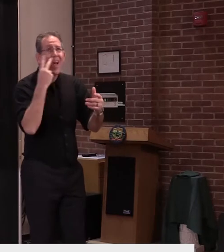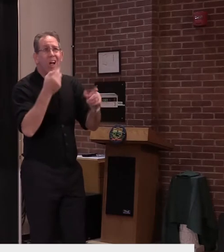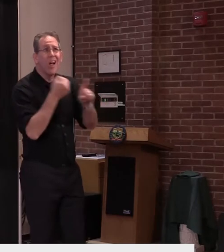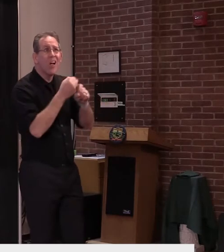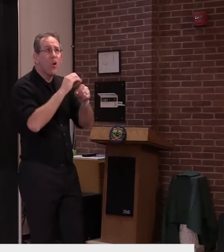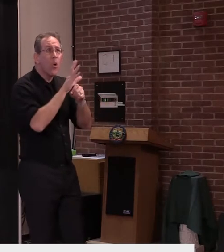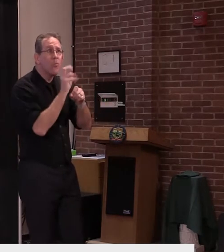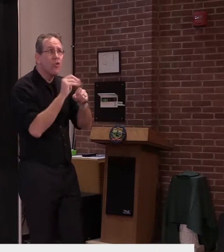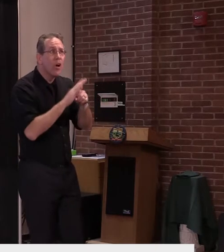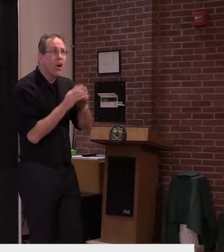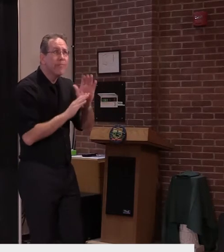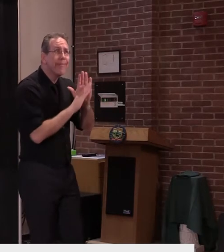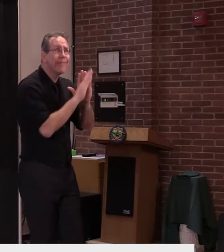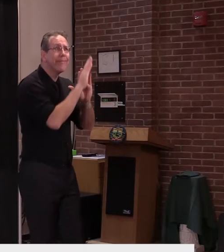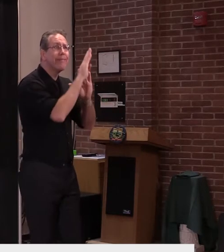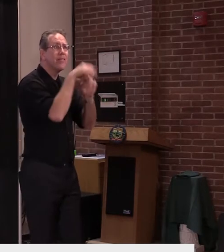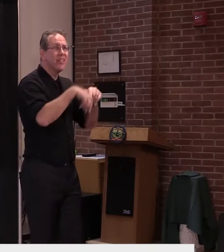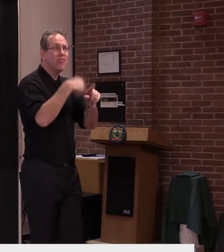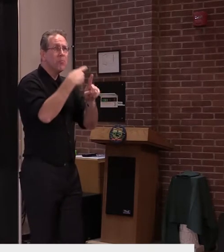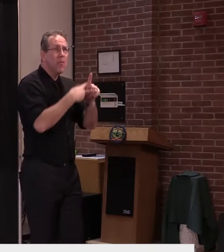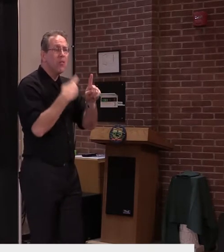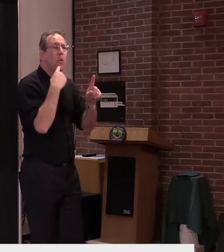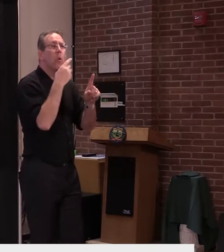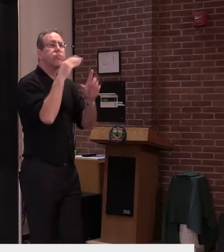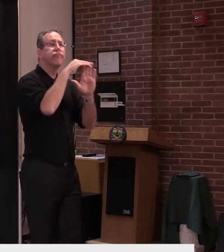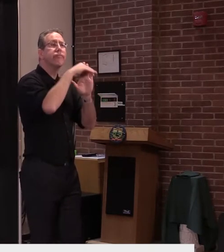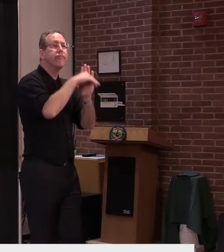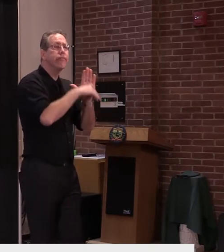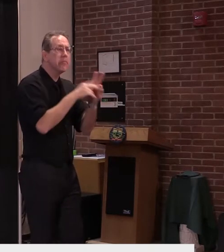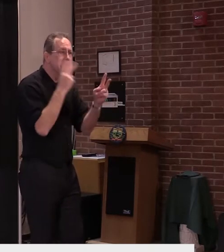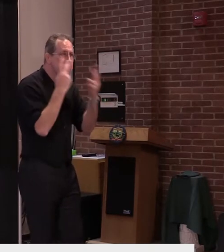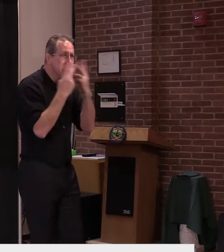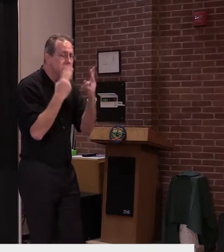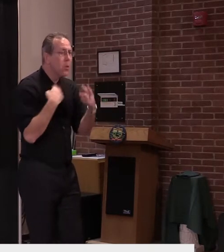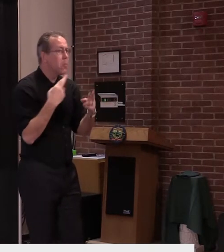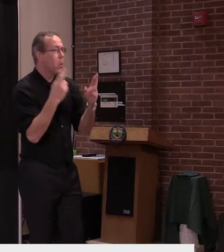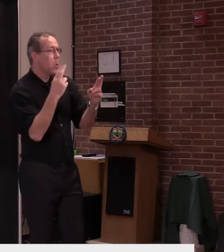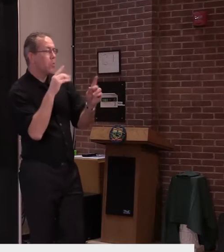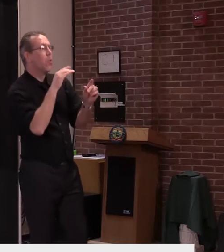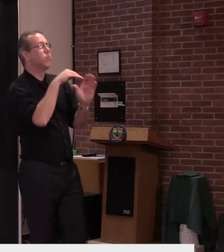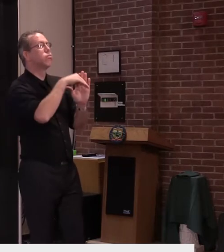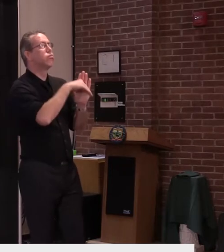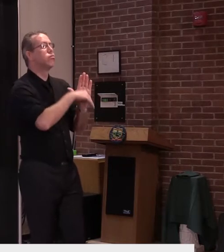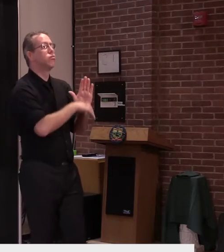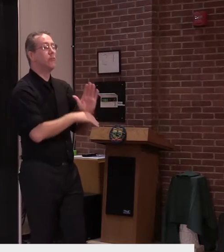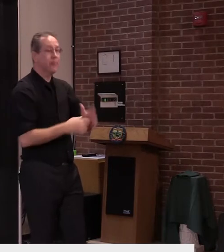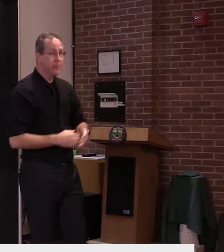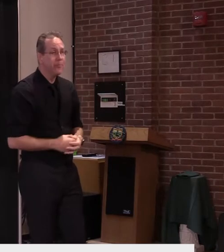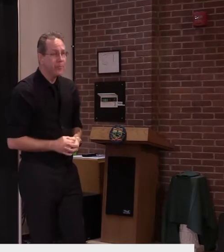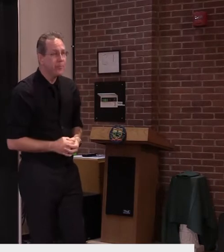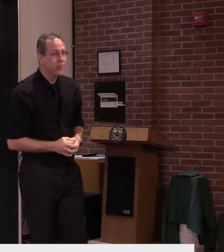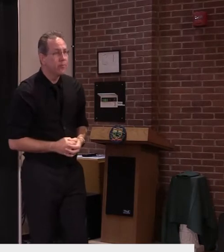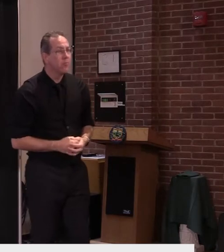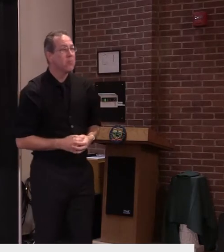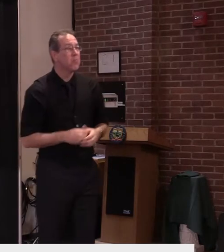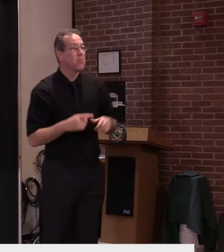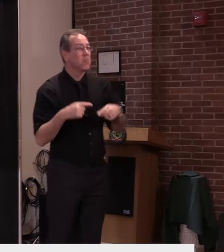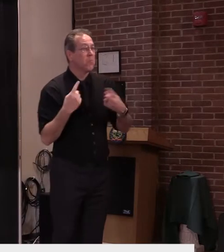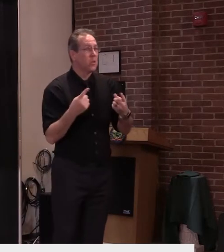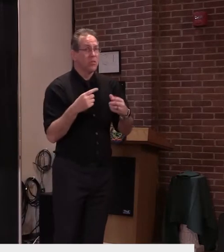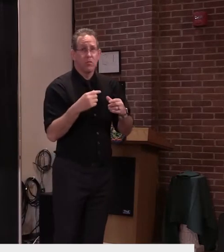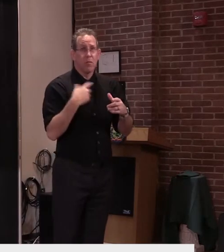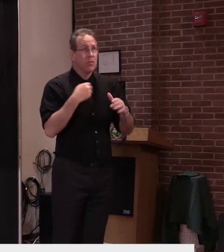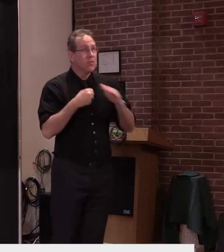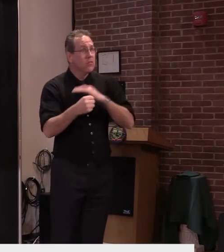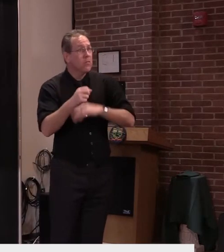good news in terms of the severity of illness that Vermonters are experiencing. And again, largely attributable to the high booster uptake that we're seeing in